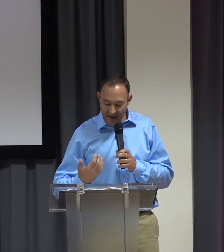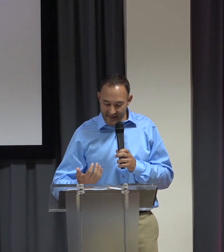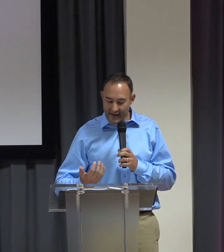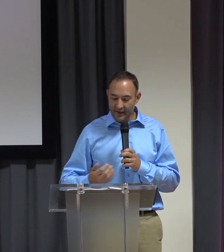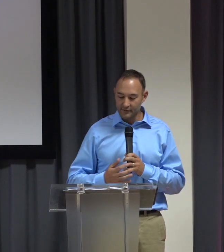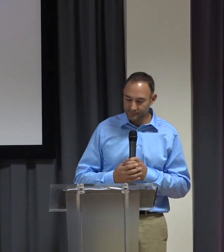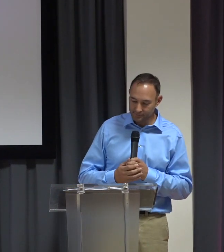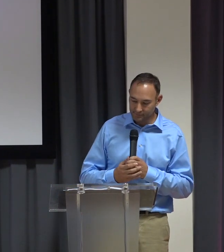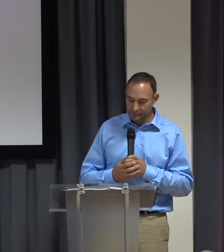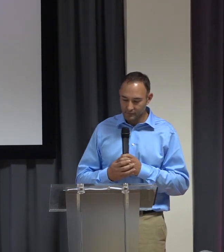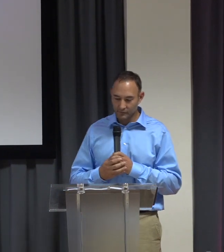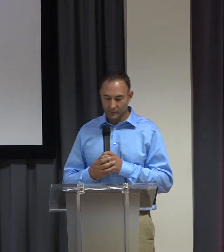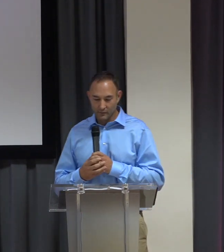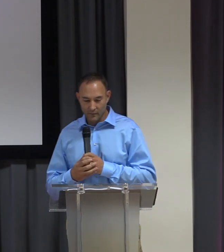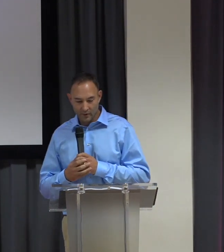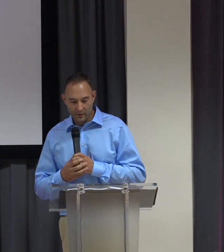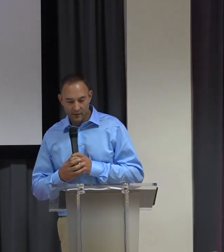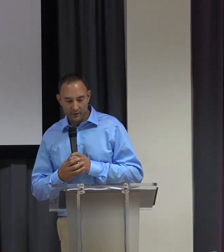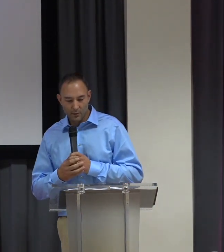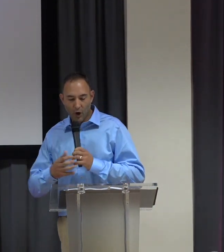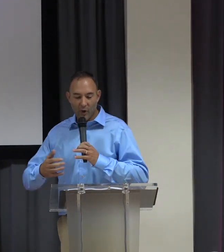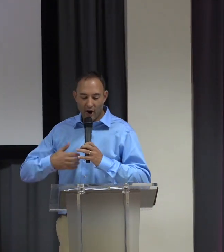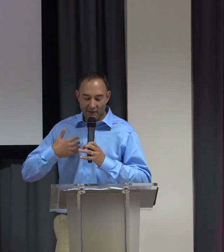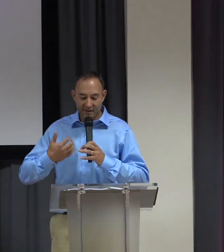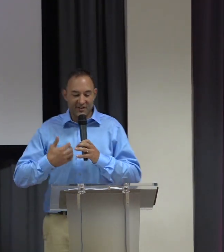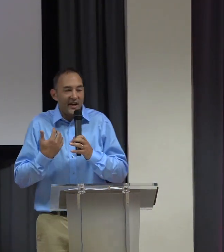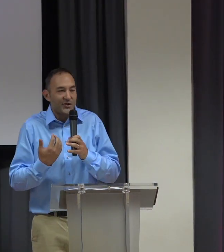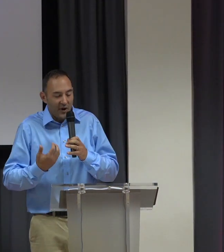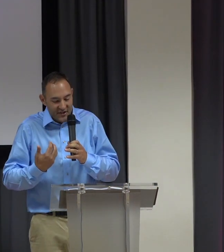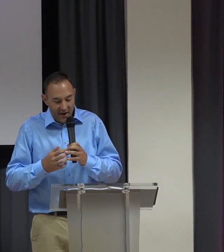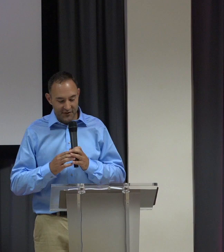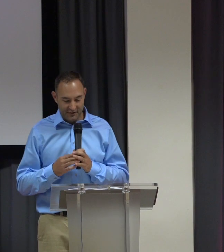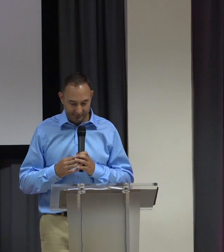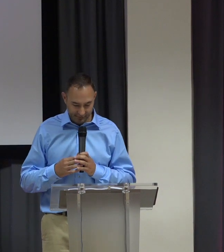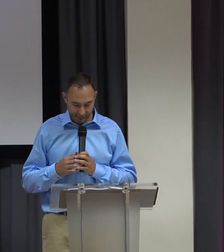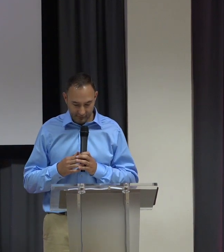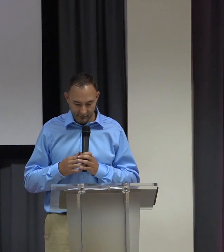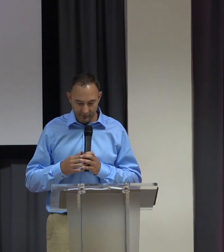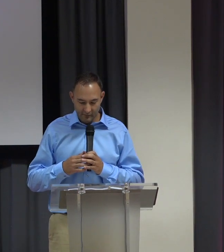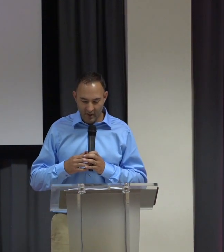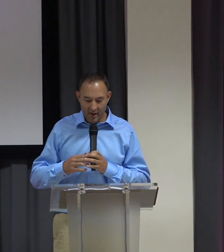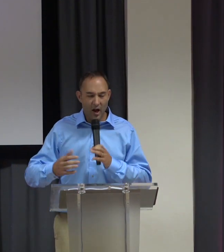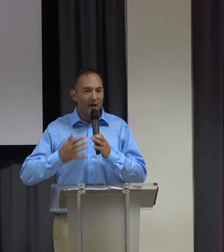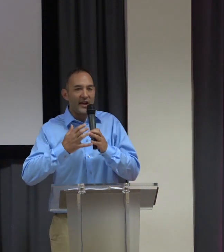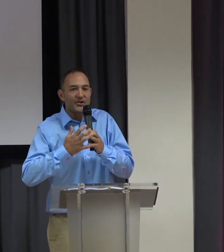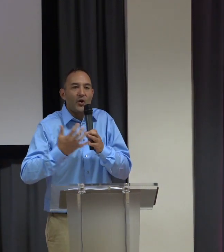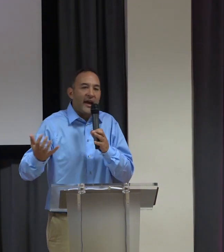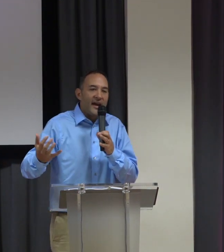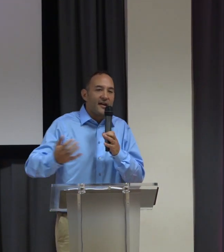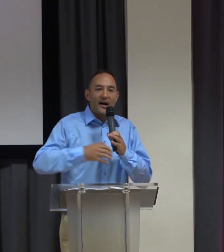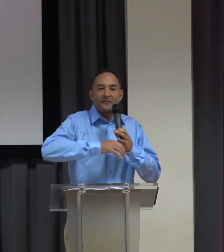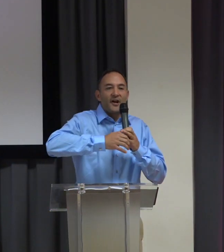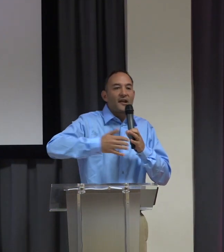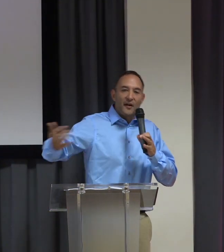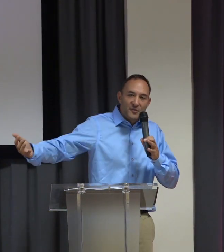this idea, où on traîne cette idée, where we often say to ourselves, où on se dit à nous-mêmes, it's